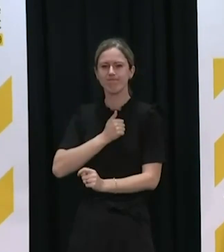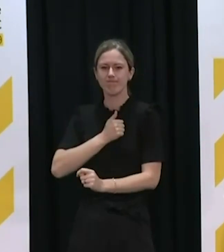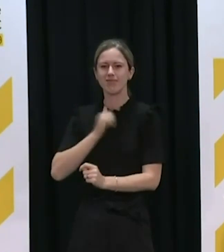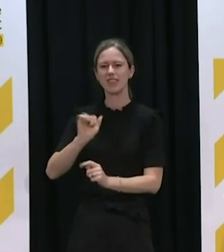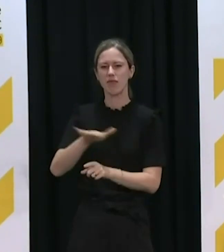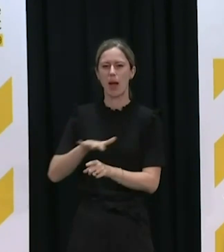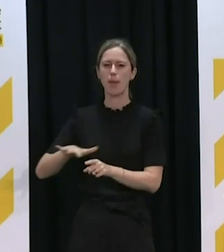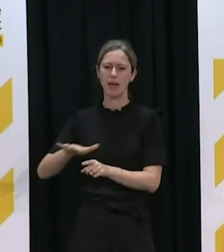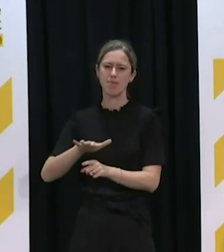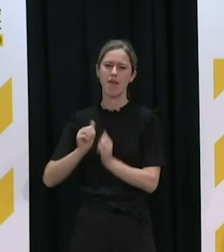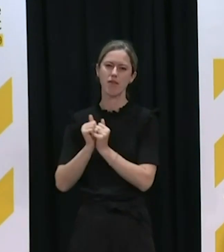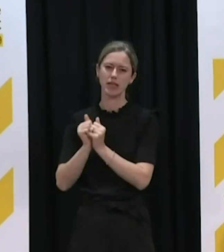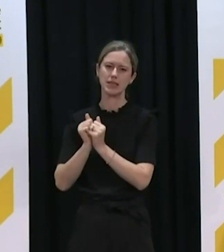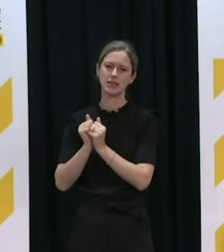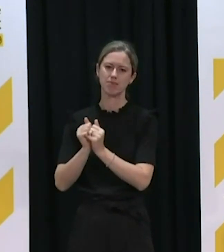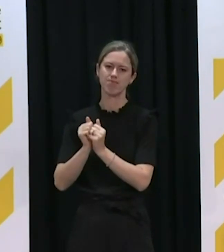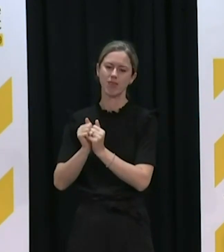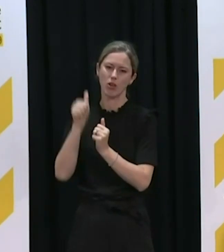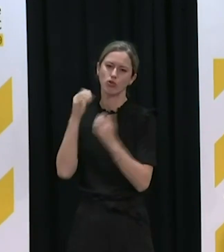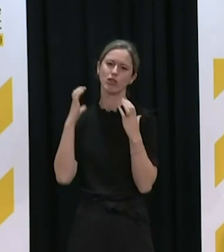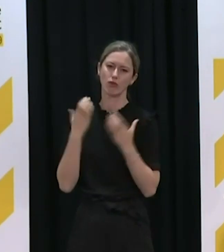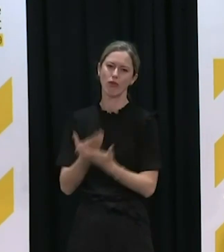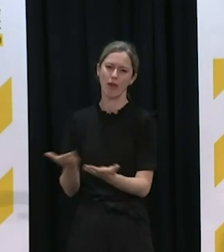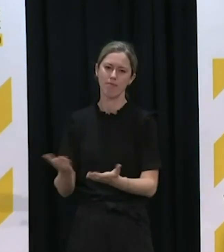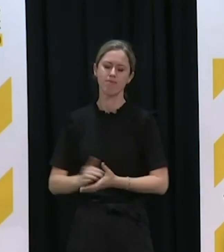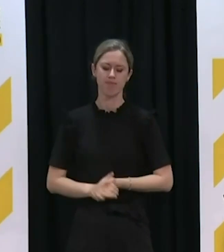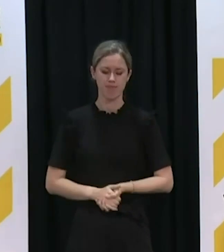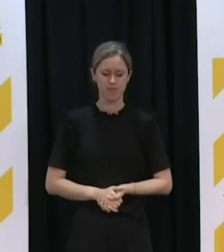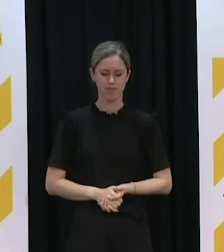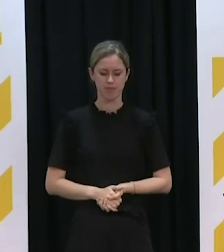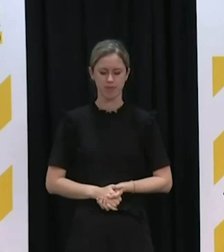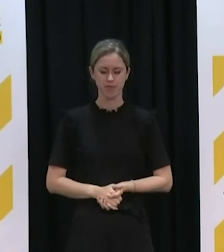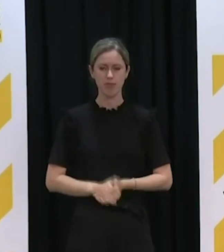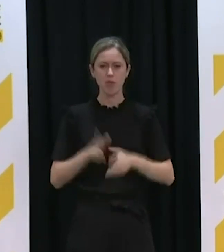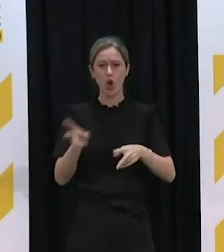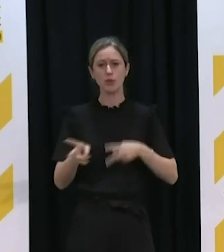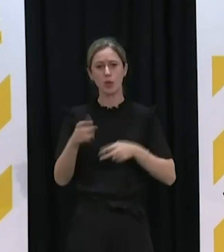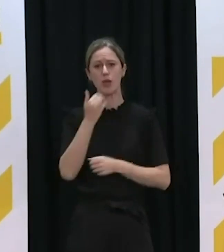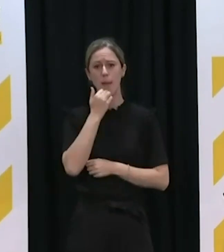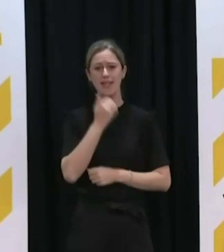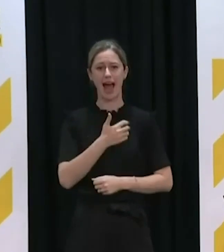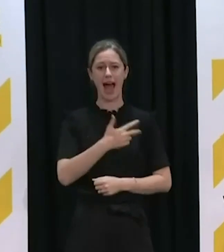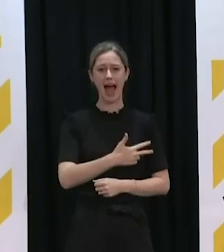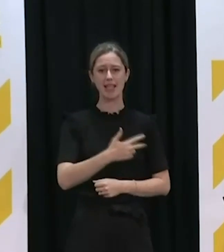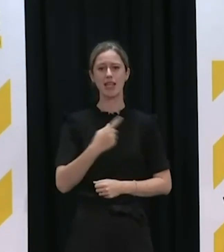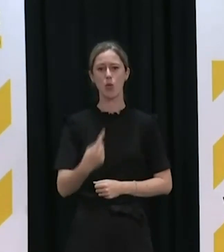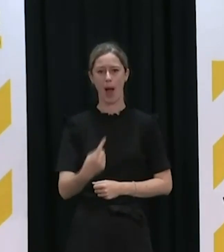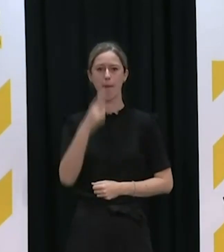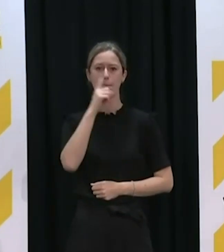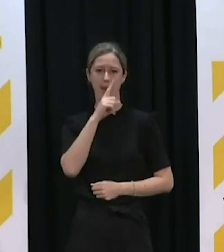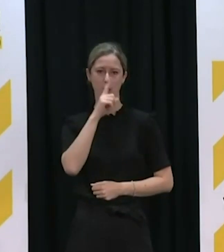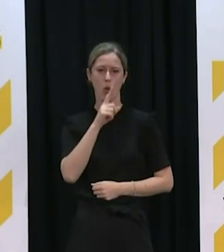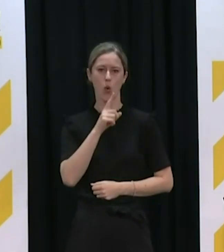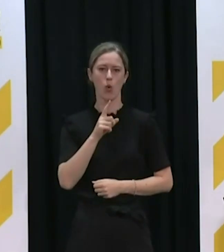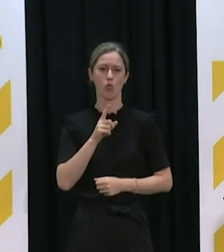this man's family and friends at what will be a stressful time. In terms of hospitalisations, we have 81 people in